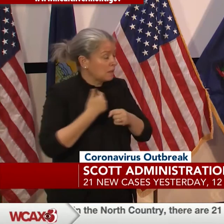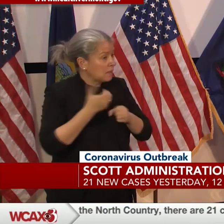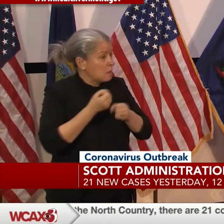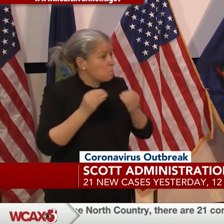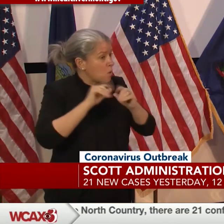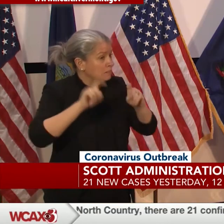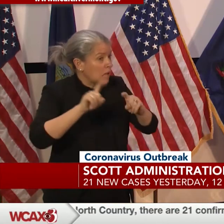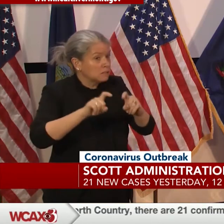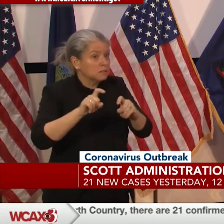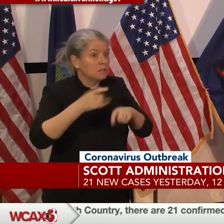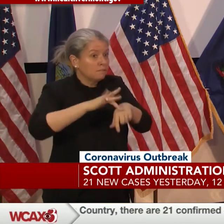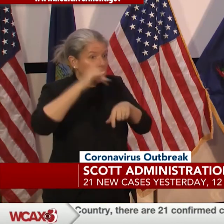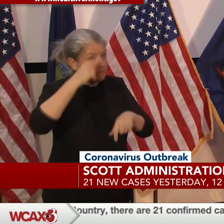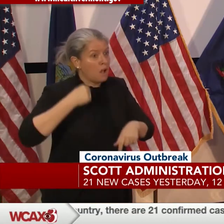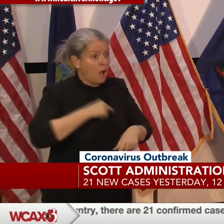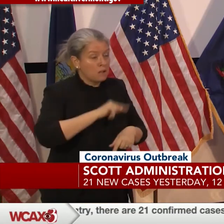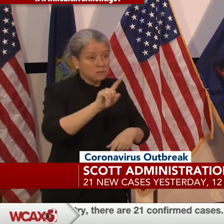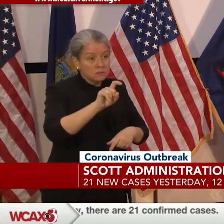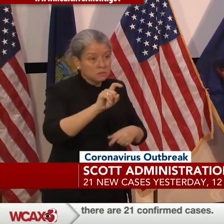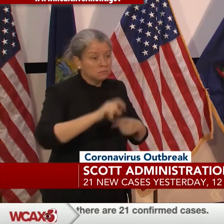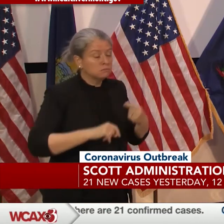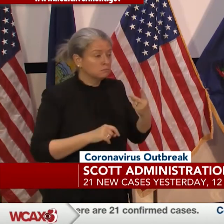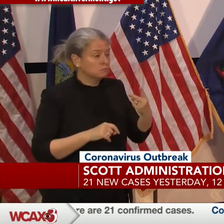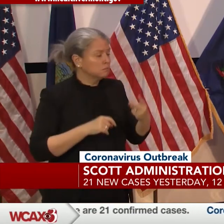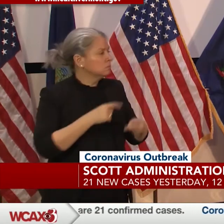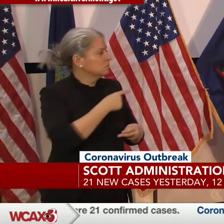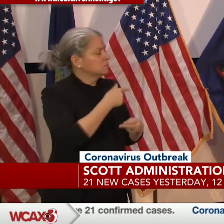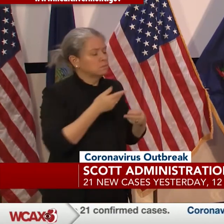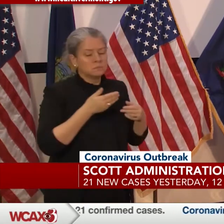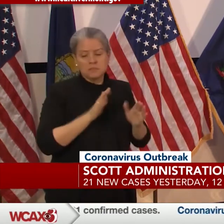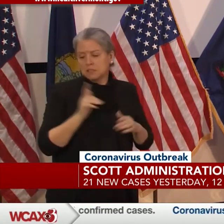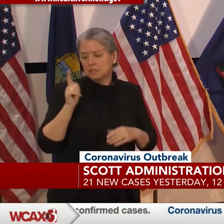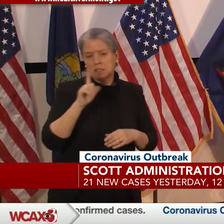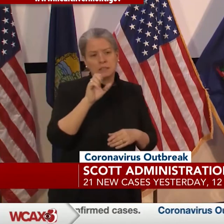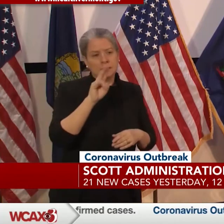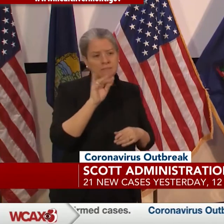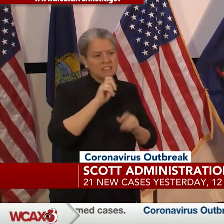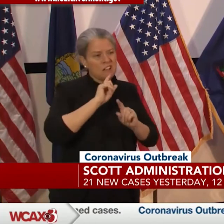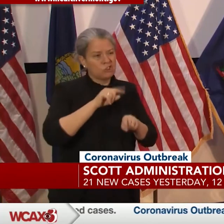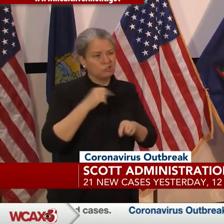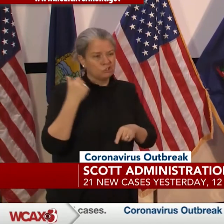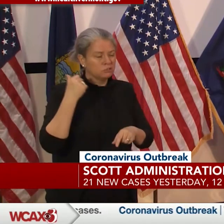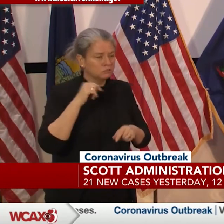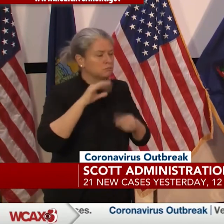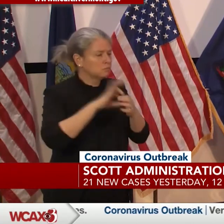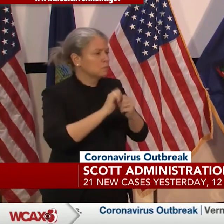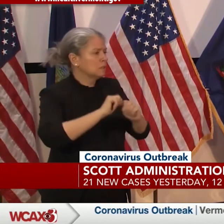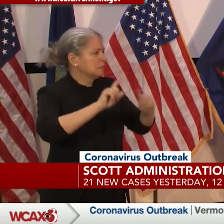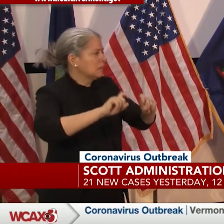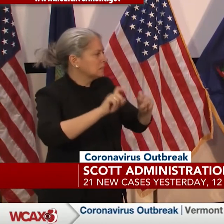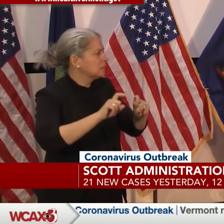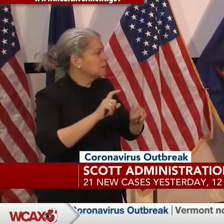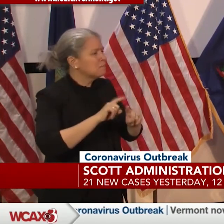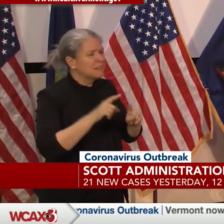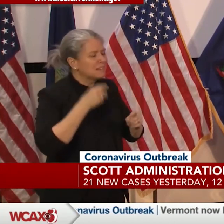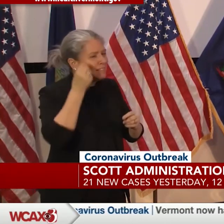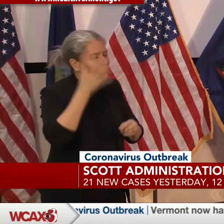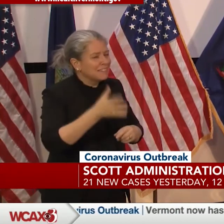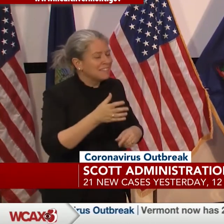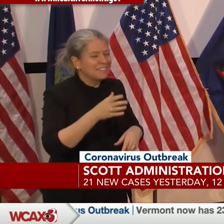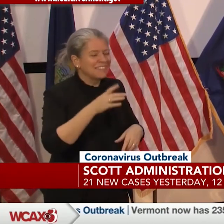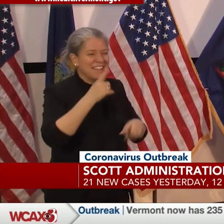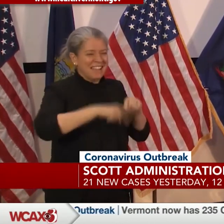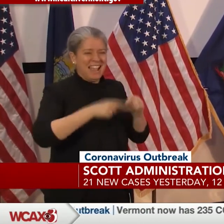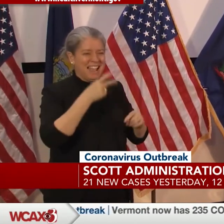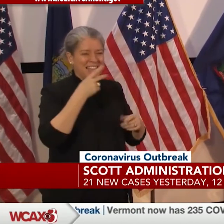I'm going to let Commissioner Levine answer the testing portion, but I just would add that it's not